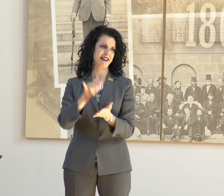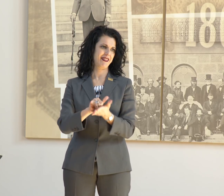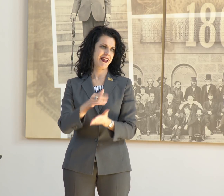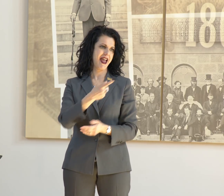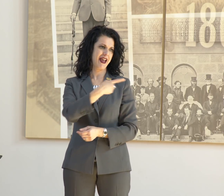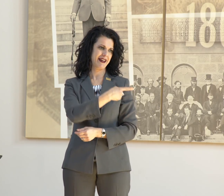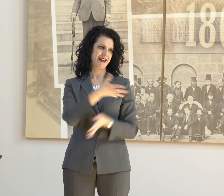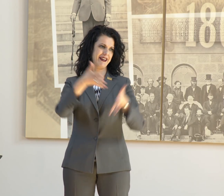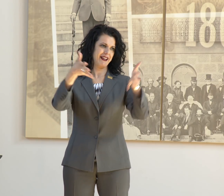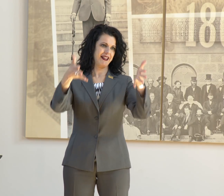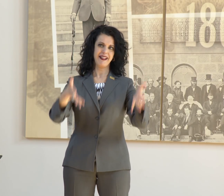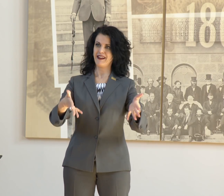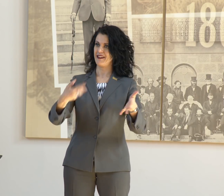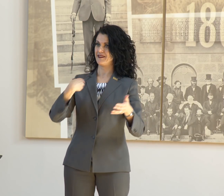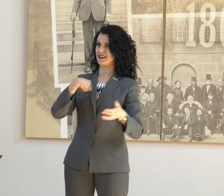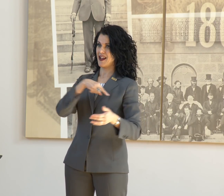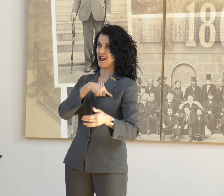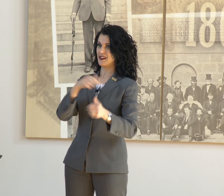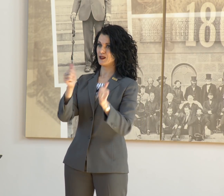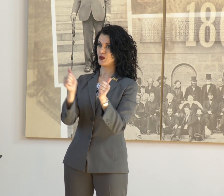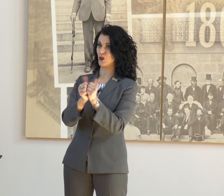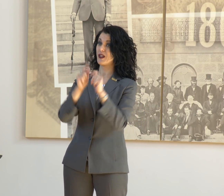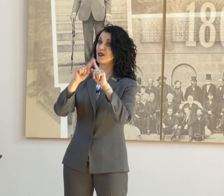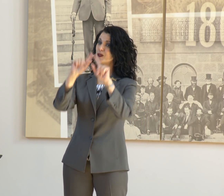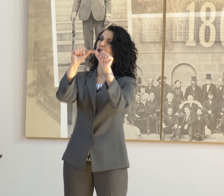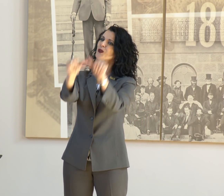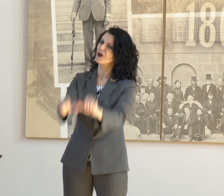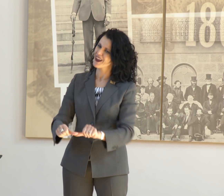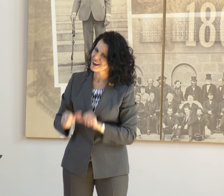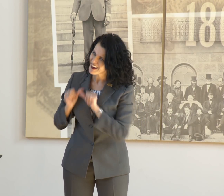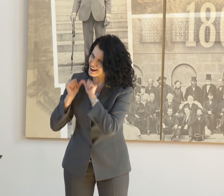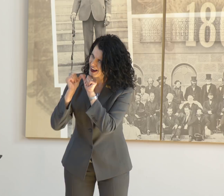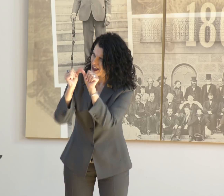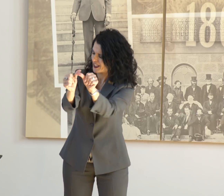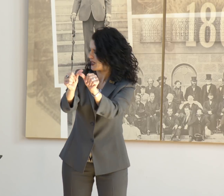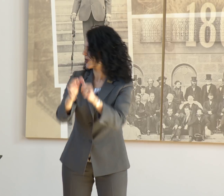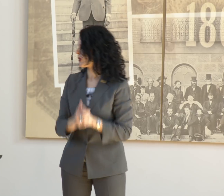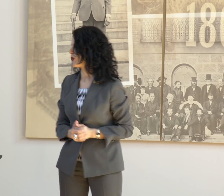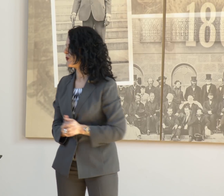and the continuing legacy that he leaves us with.